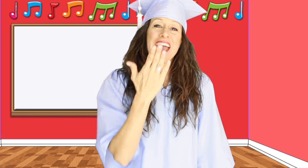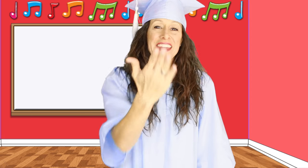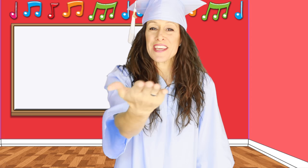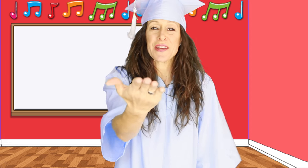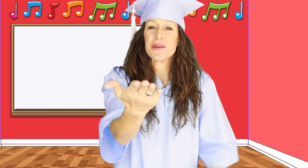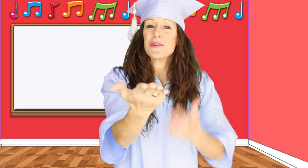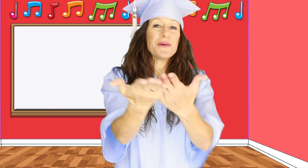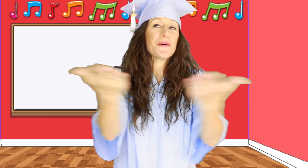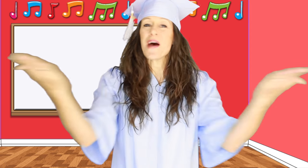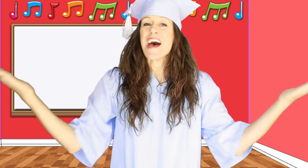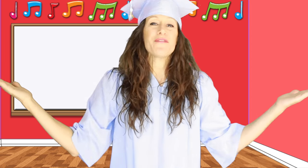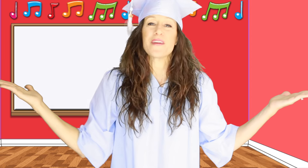thank you,